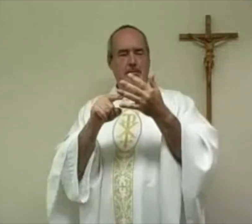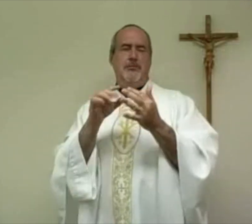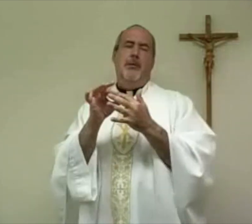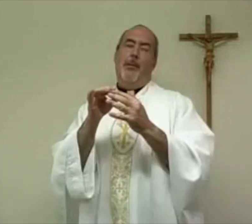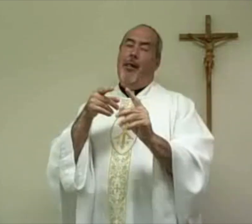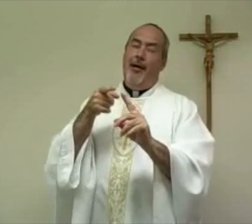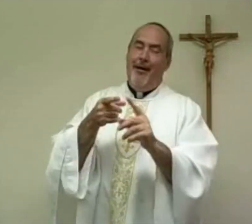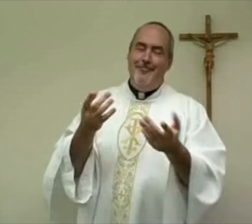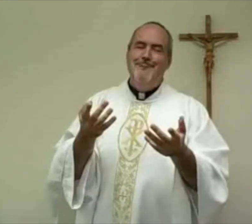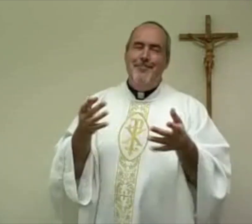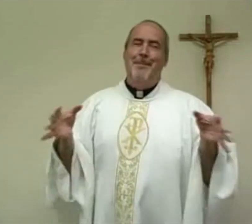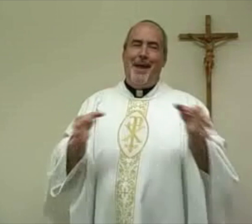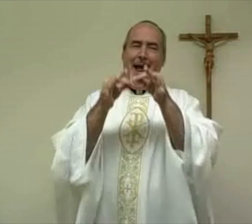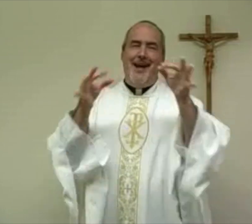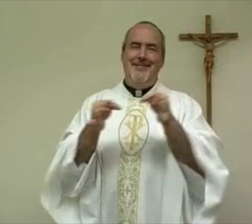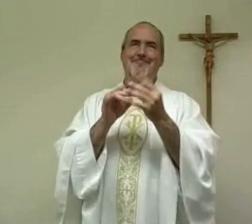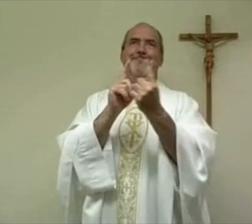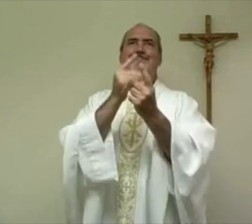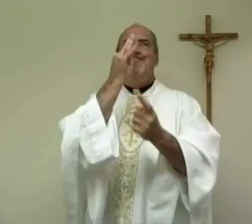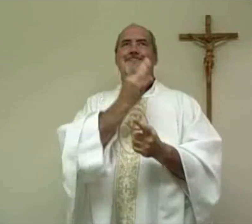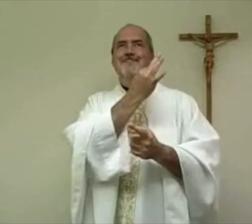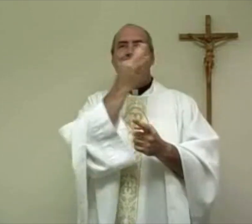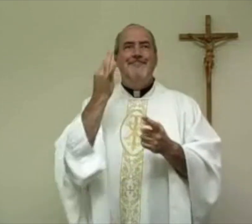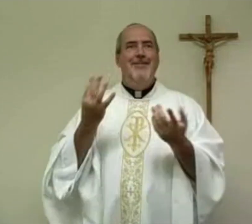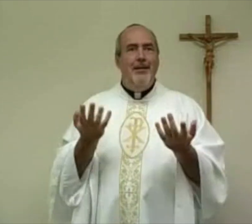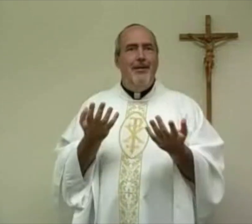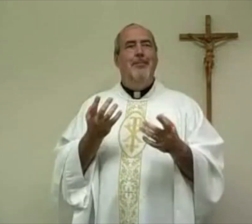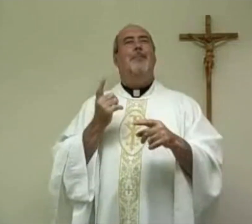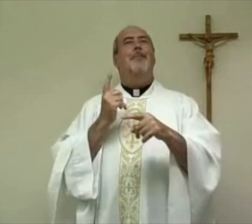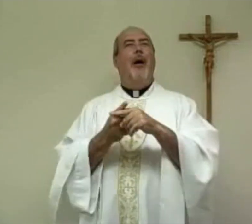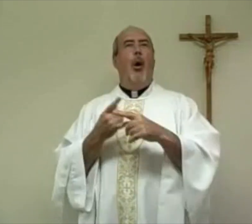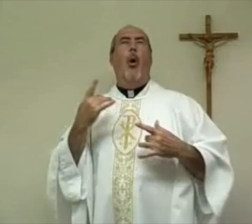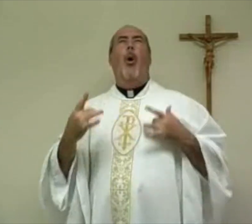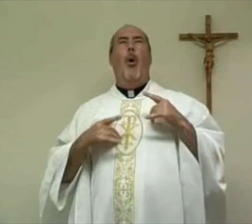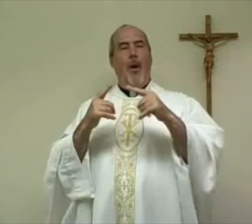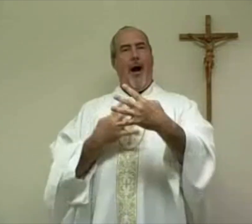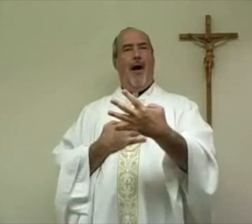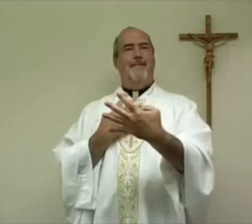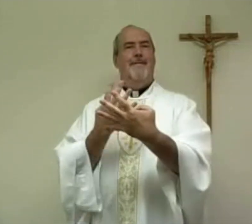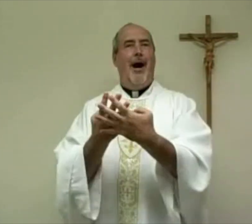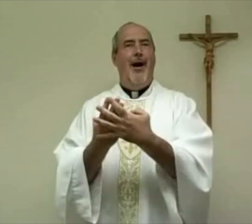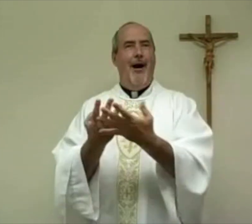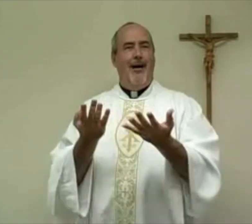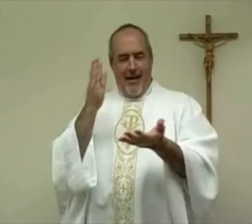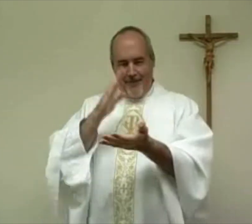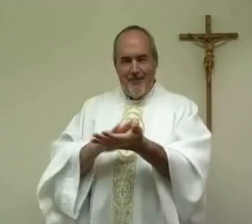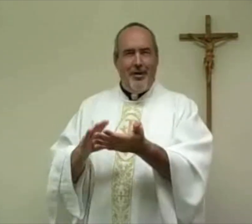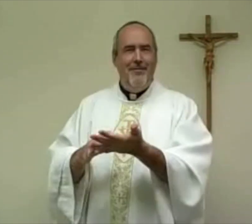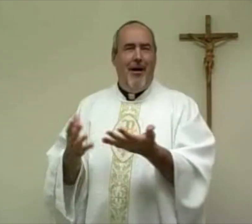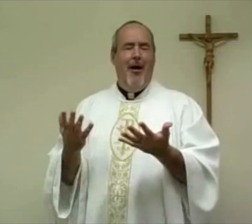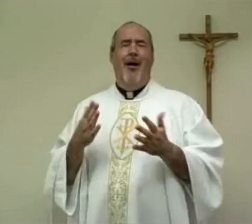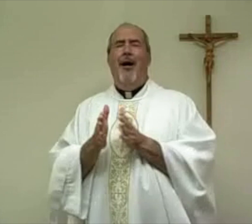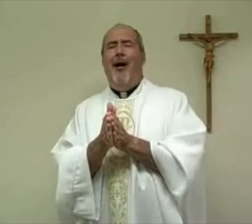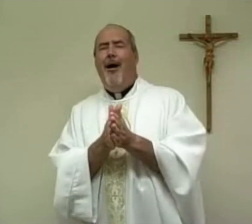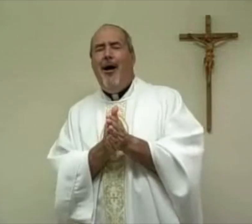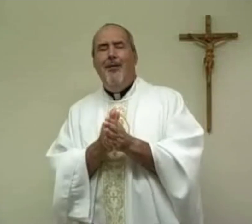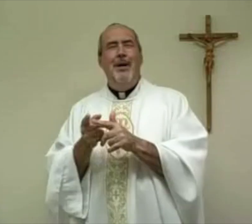meet Jesus face to face, especially during Mass, during the Eucharist. And they're excited to go to confession